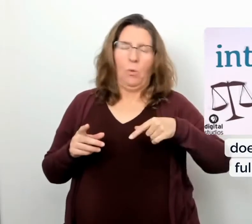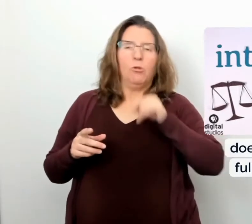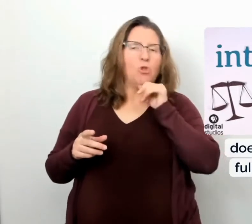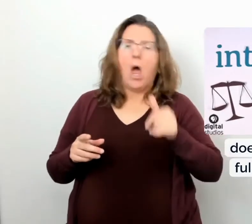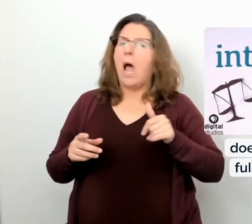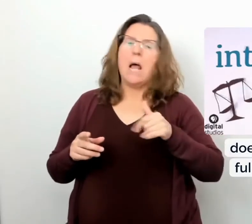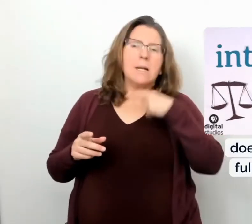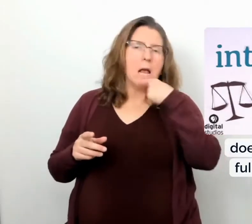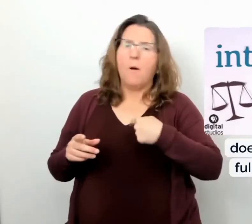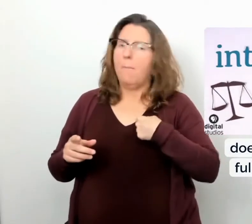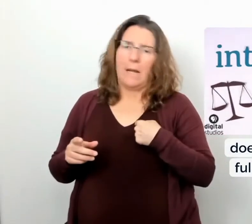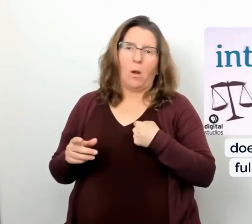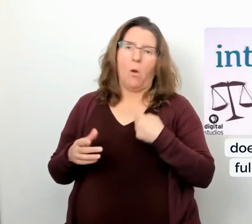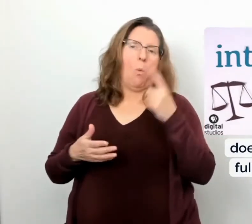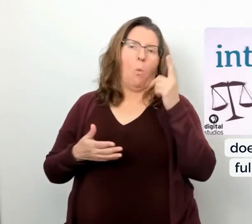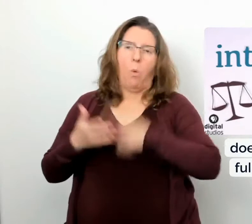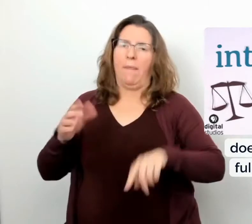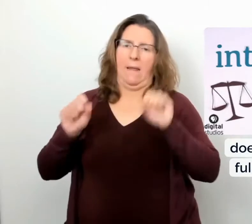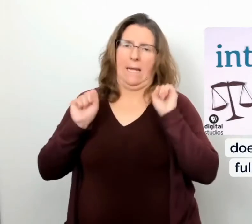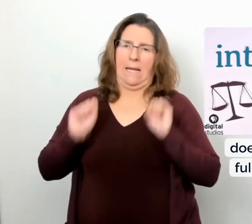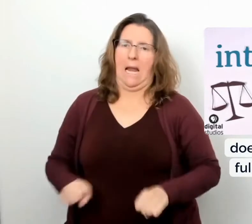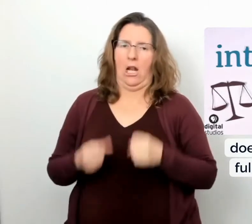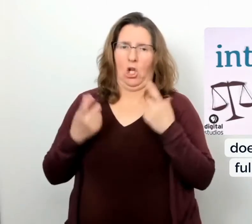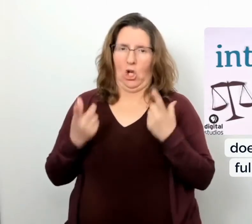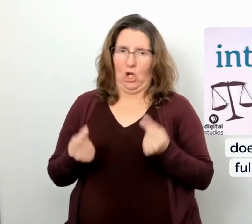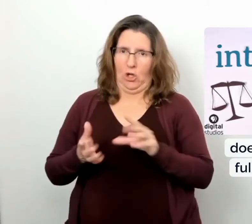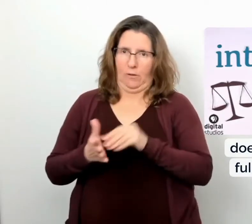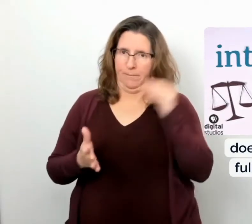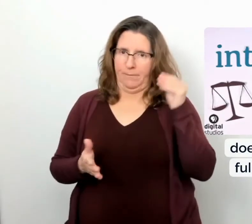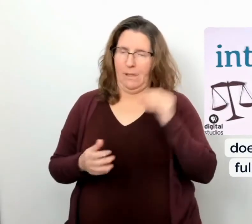An IQ score does not tell me what a student can do and learn.